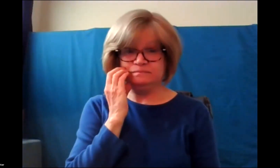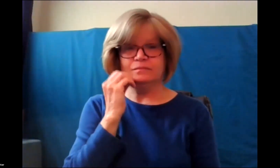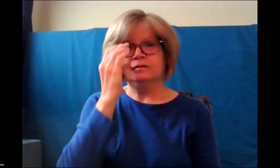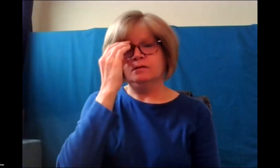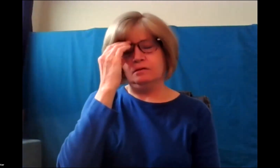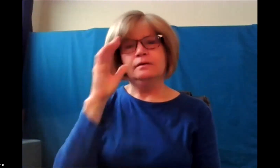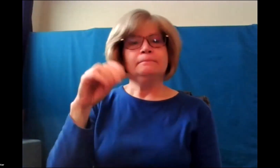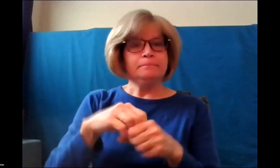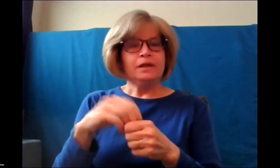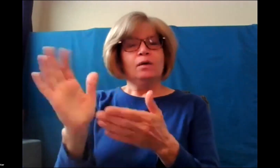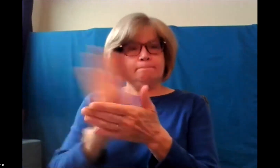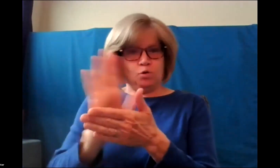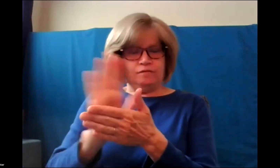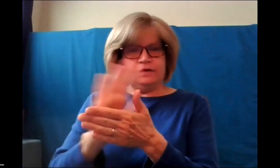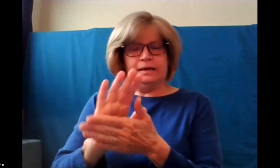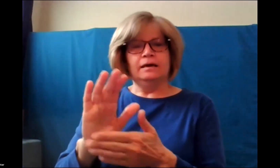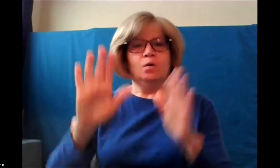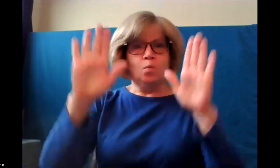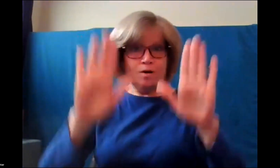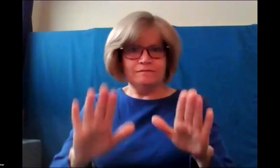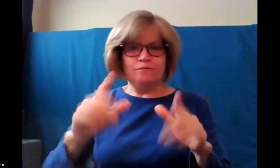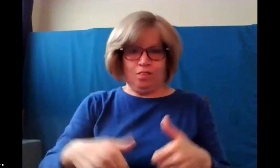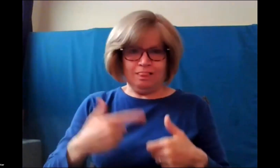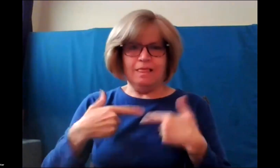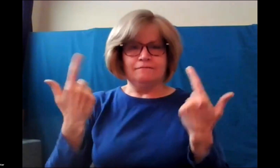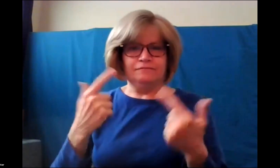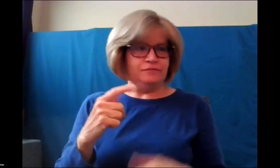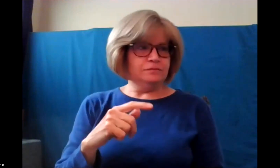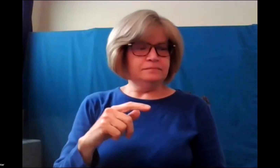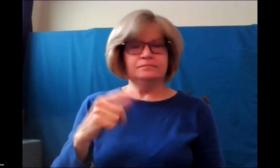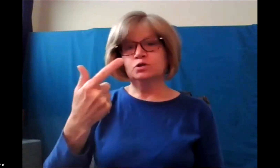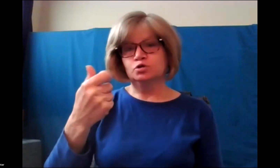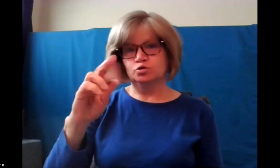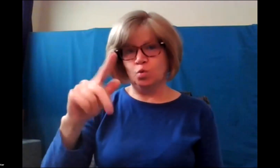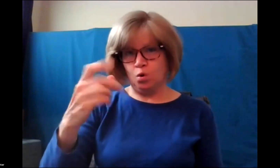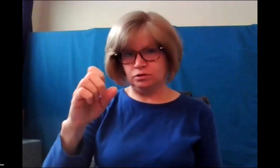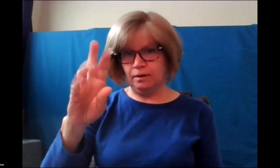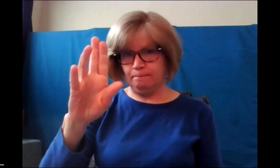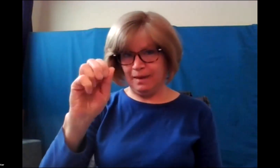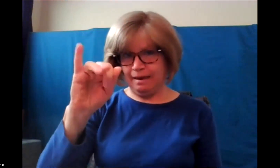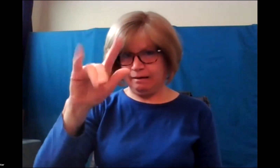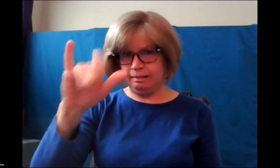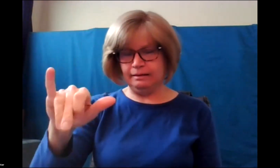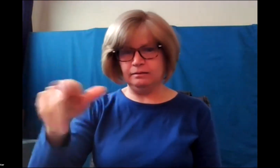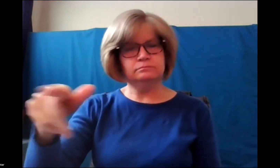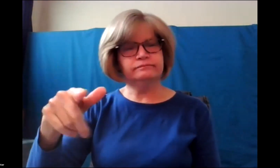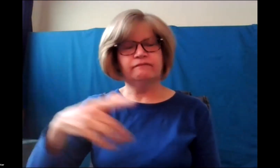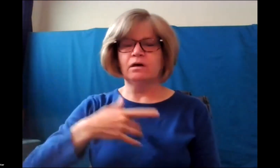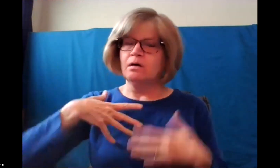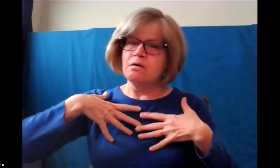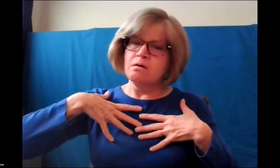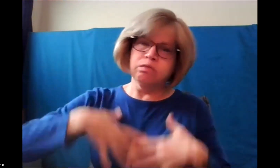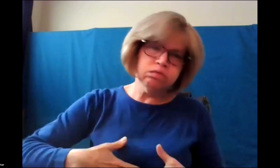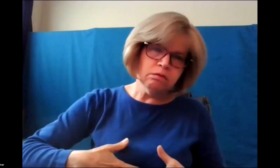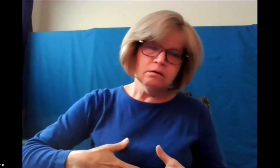In Frank Capra's Christmas classic, It's a Wonderful Life, George Bailey was dejected and